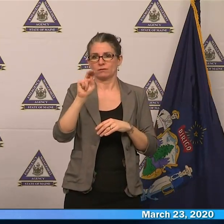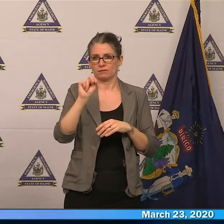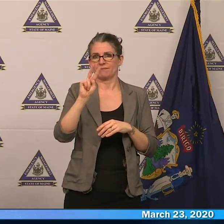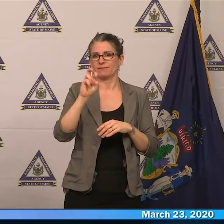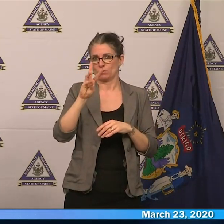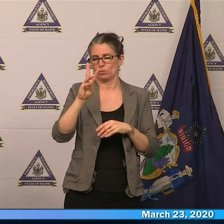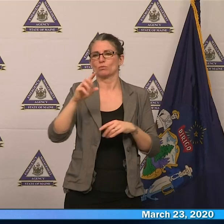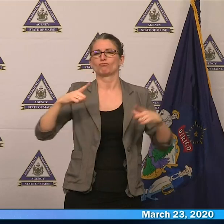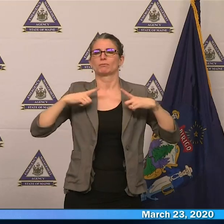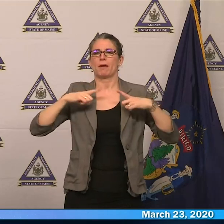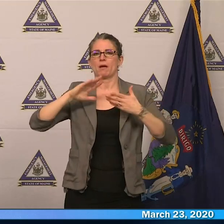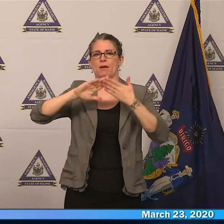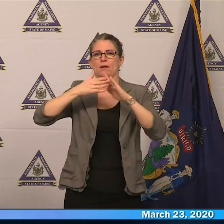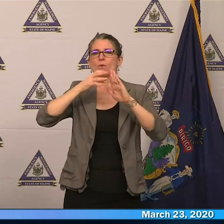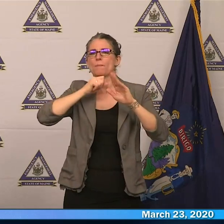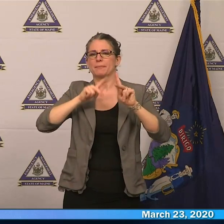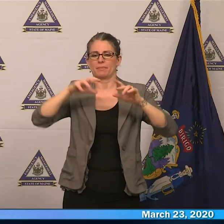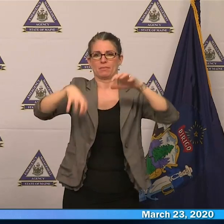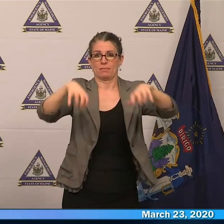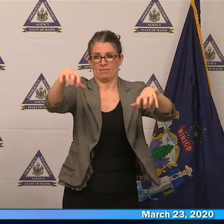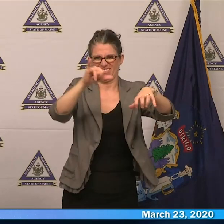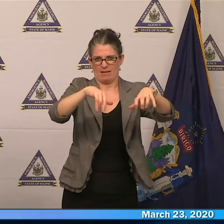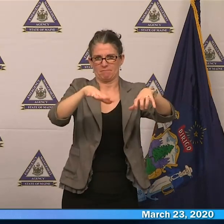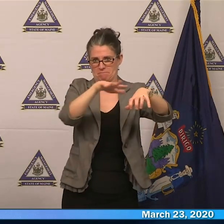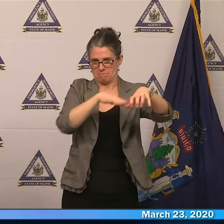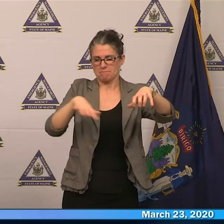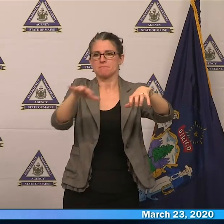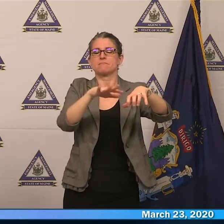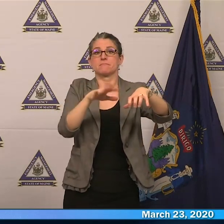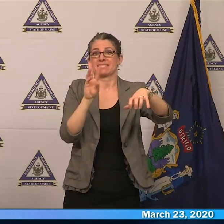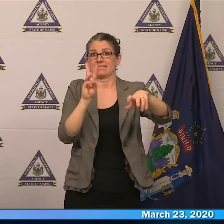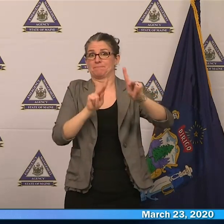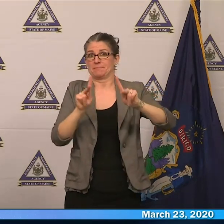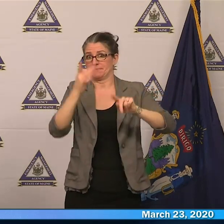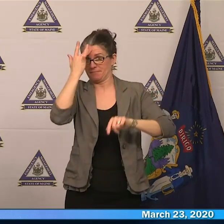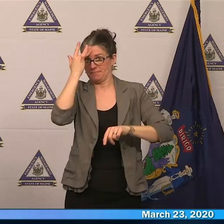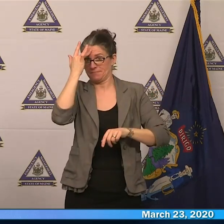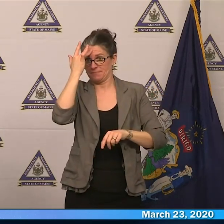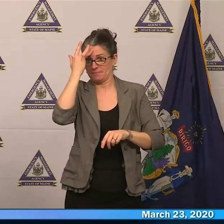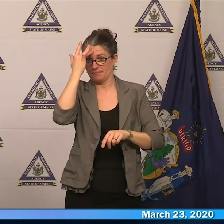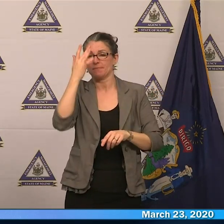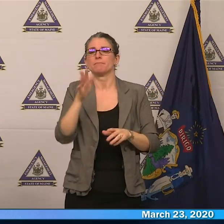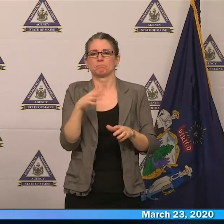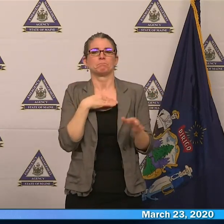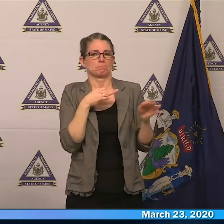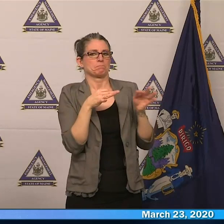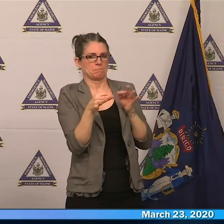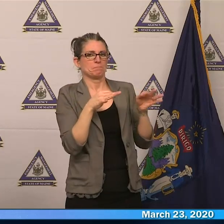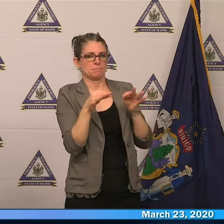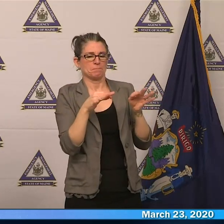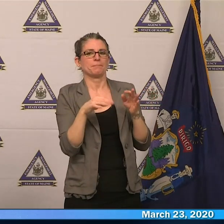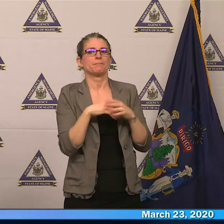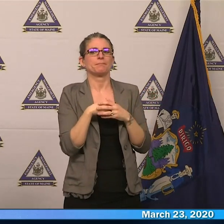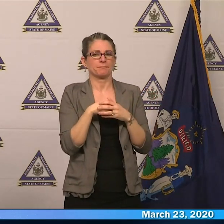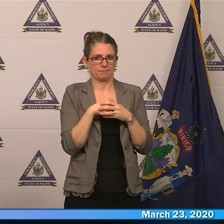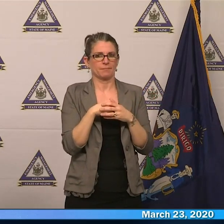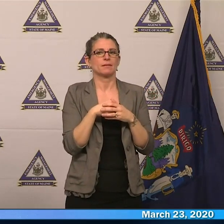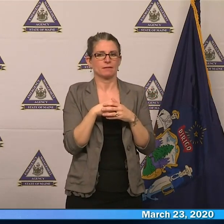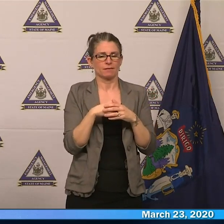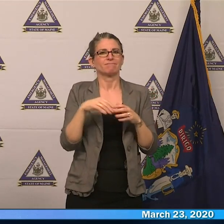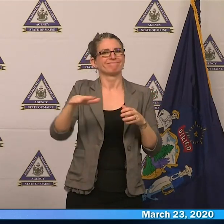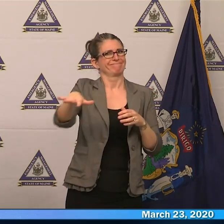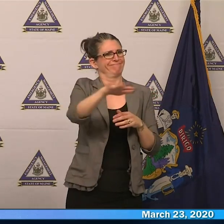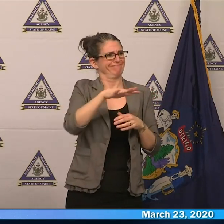where are we? I want to emphasize that, in general, and in particular with vulnerable populations, our top priority